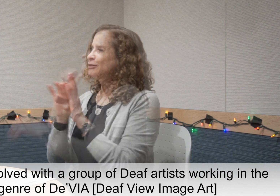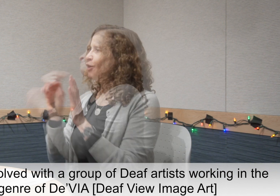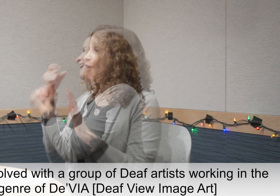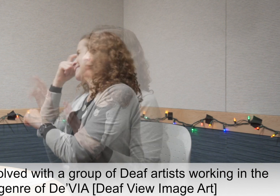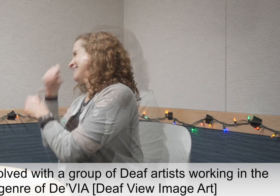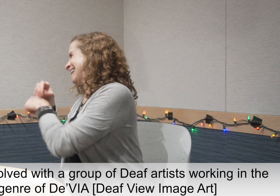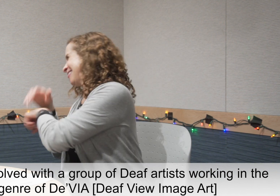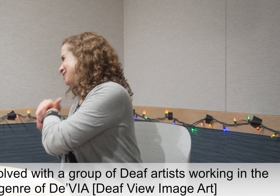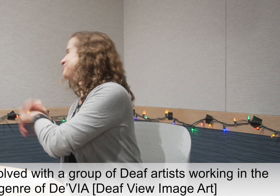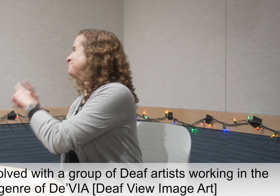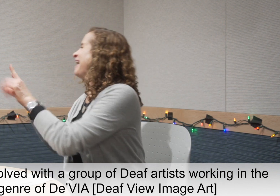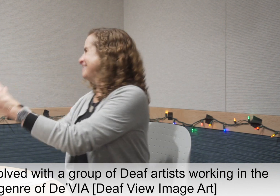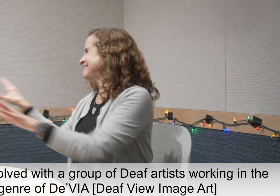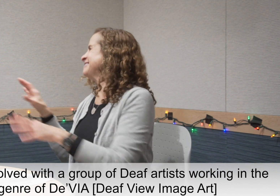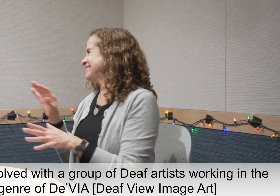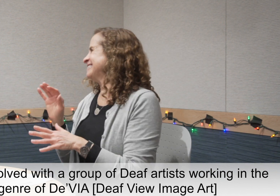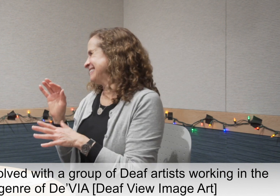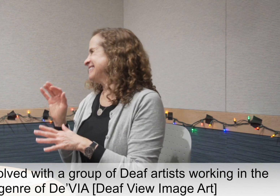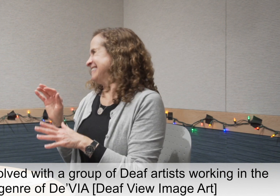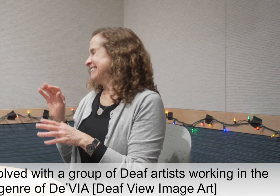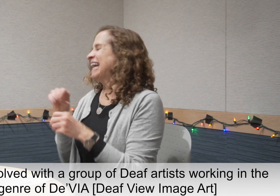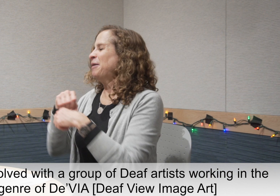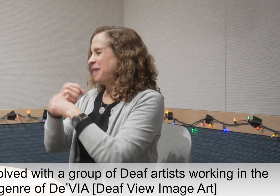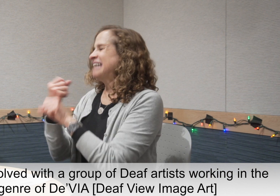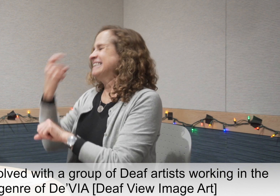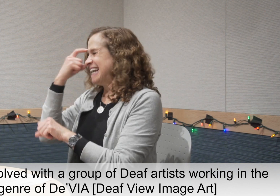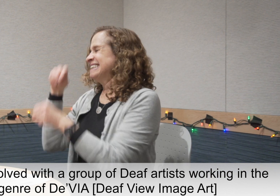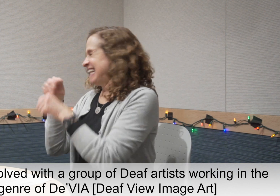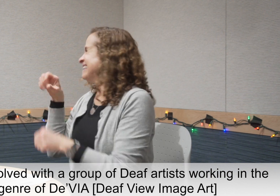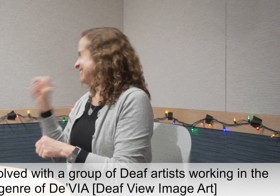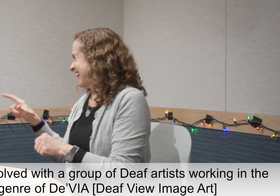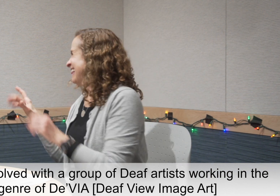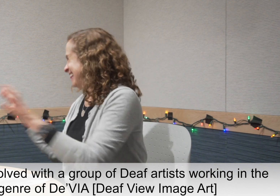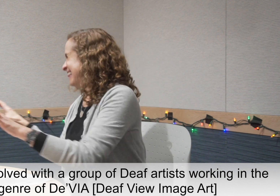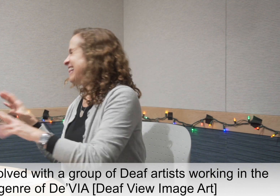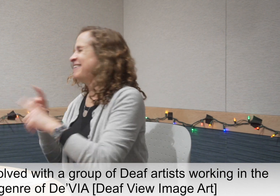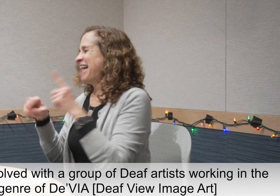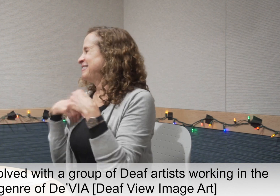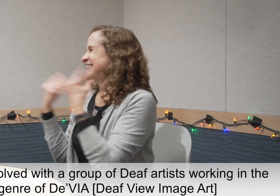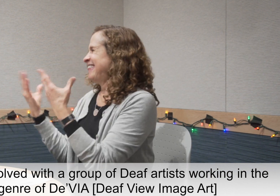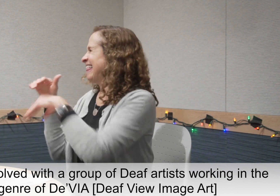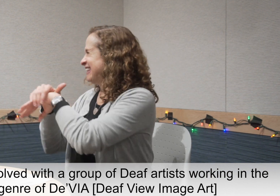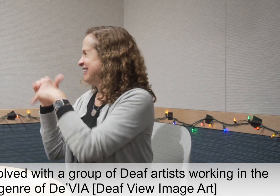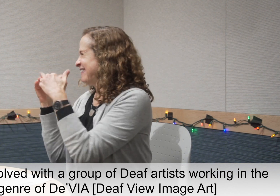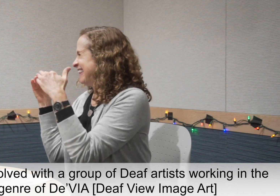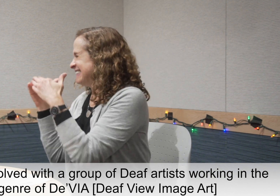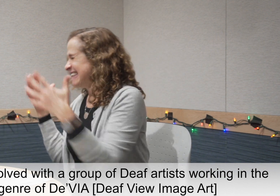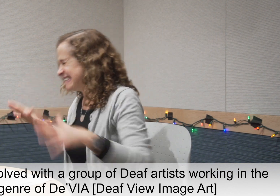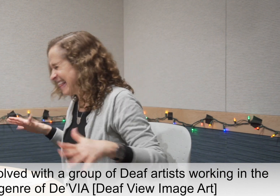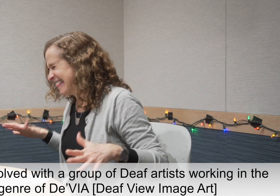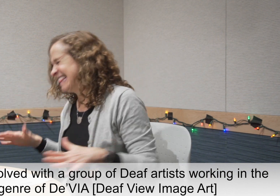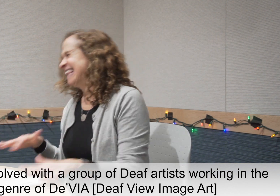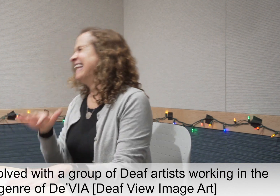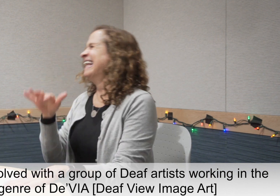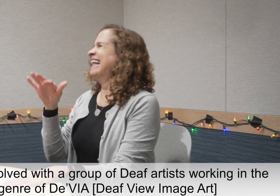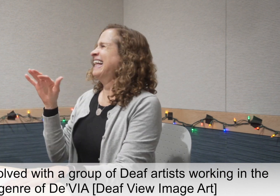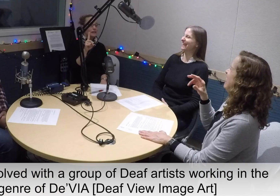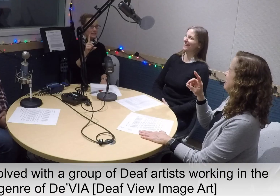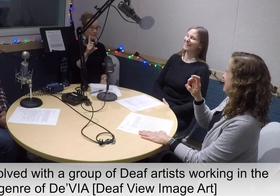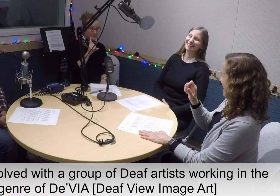DIVA. It doesn't make sense in English. It's DVA. There's no E in it, so the interpreter is searching for an E. So,